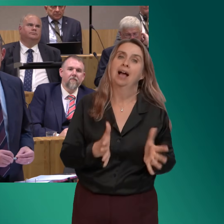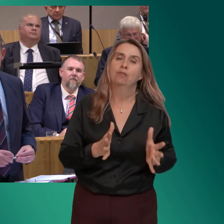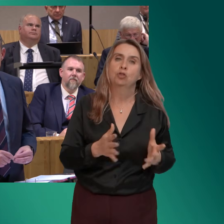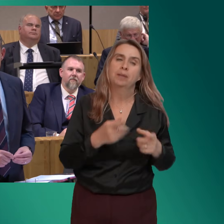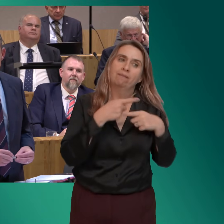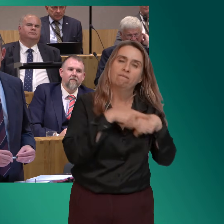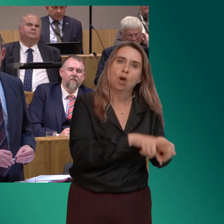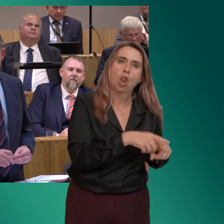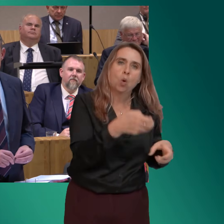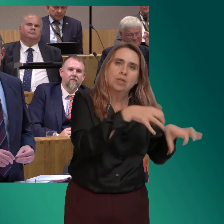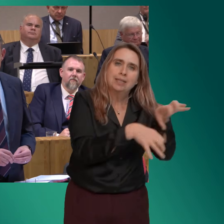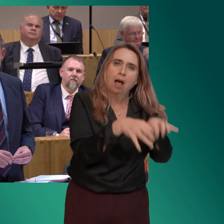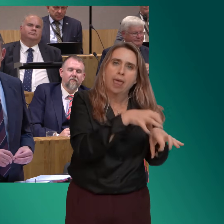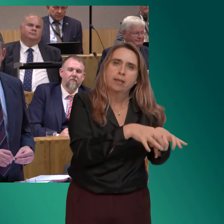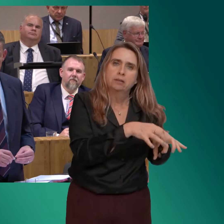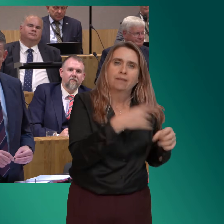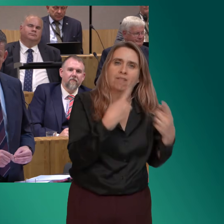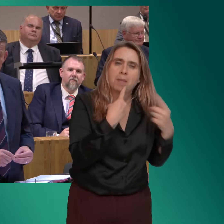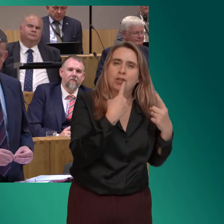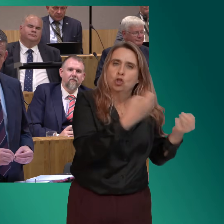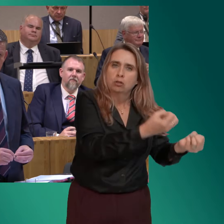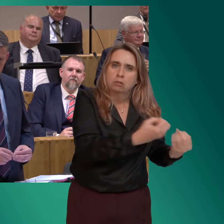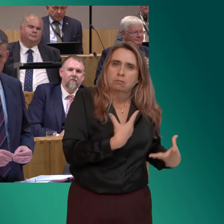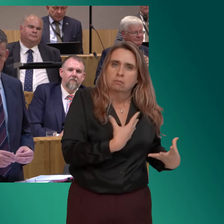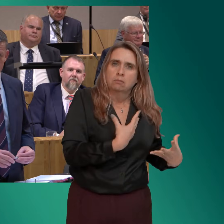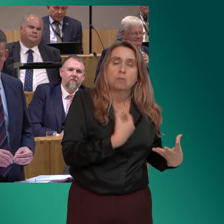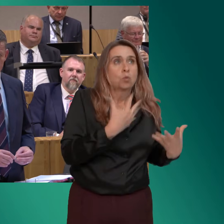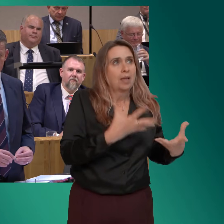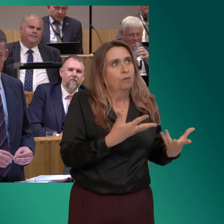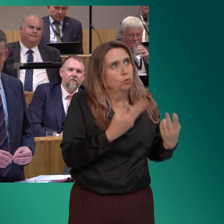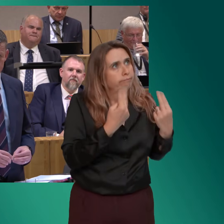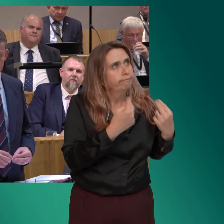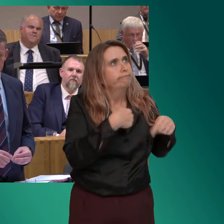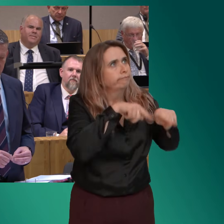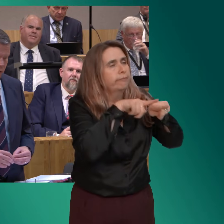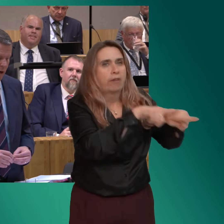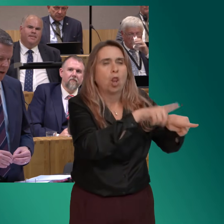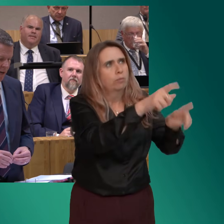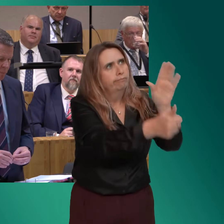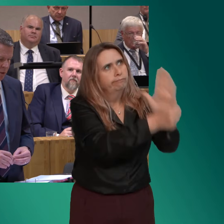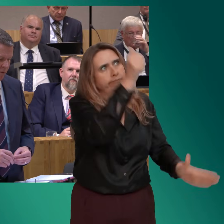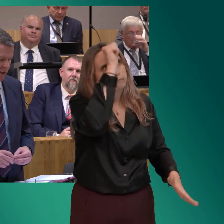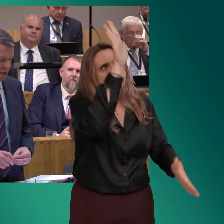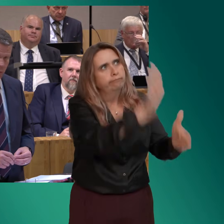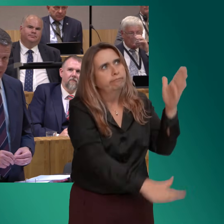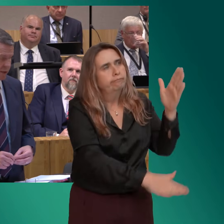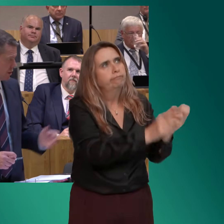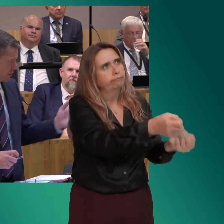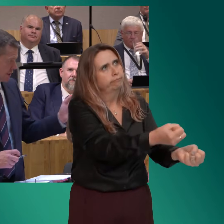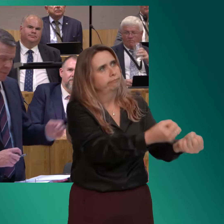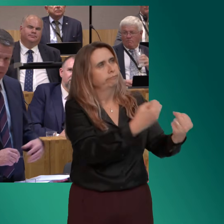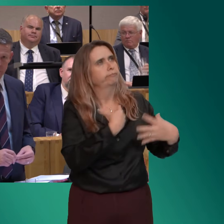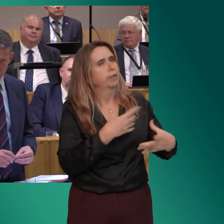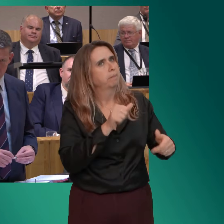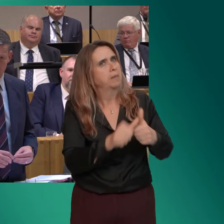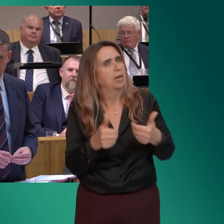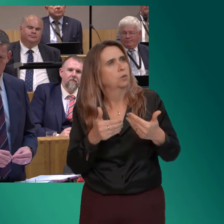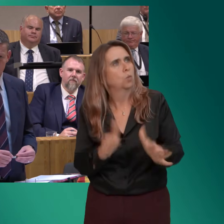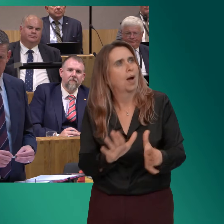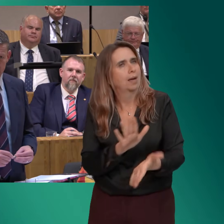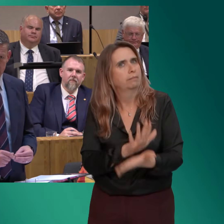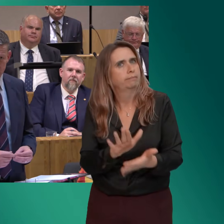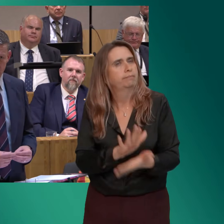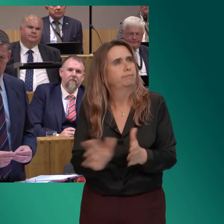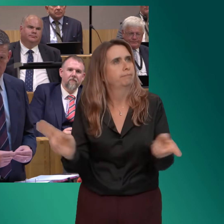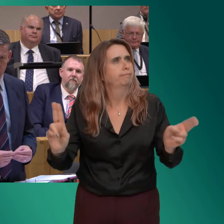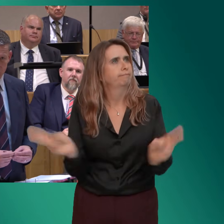science. We will be ensuring that we work with those experts now who are able to provide us with the answers, and the Cabinet Minister will